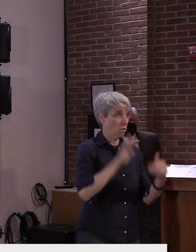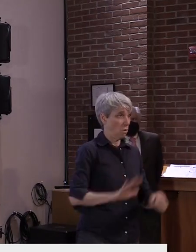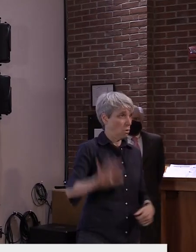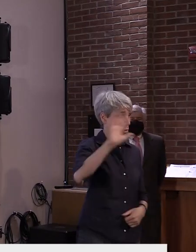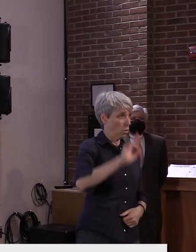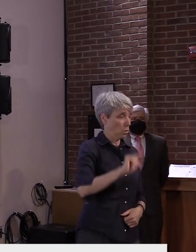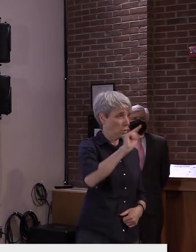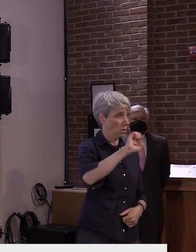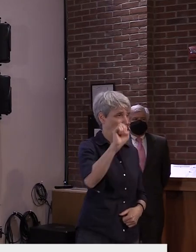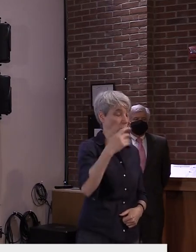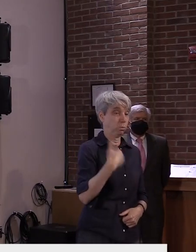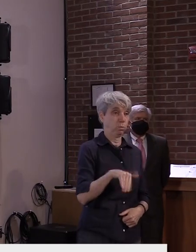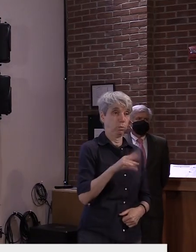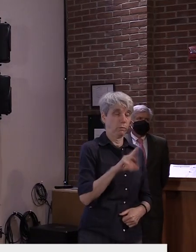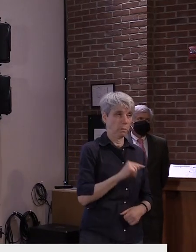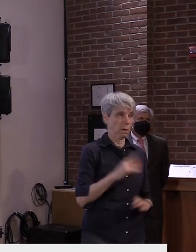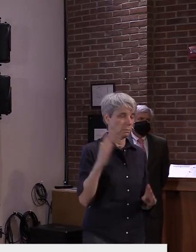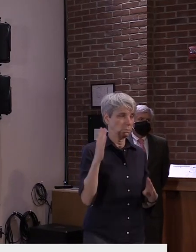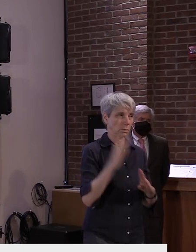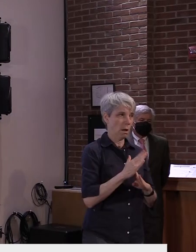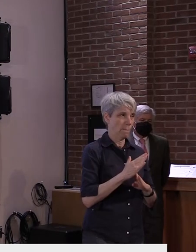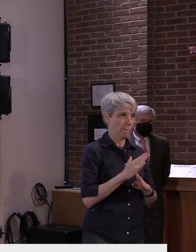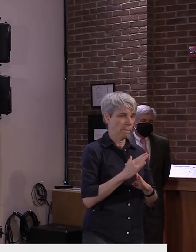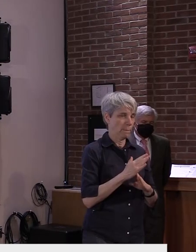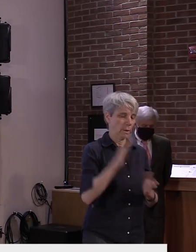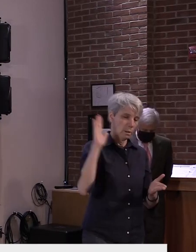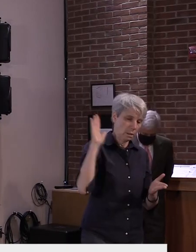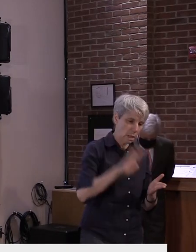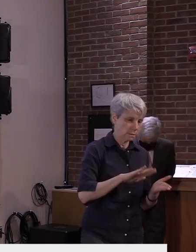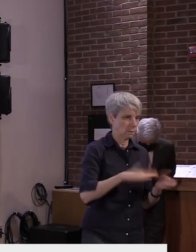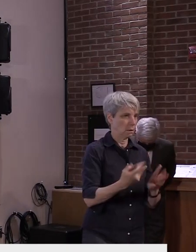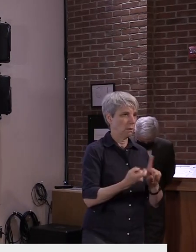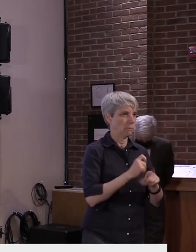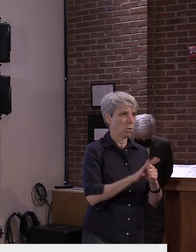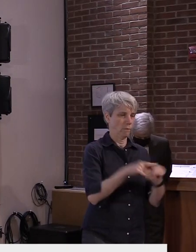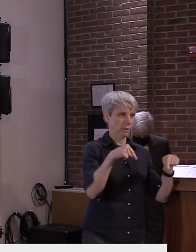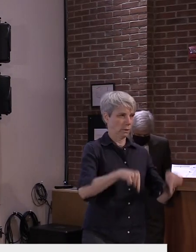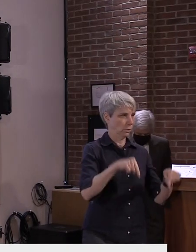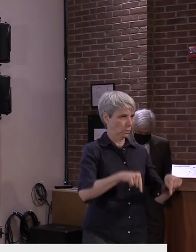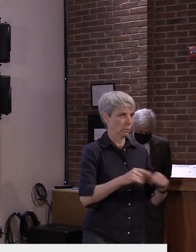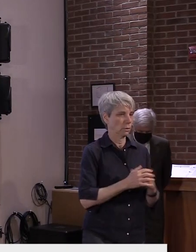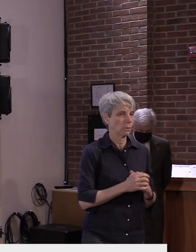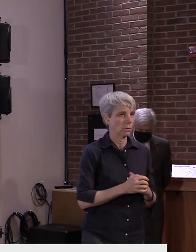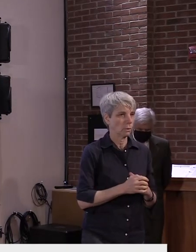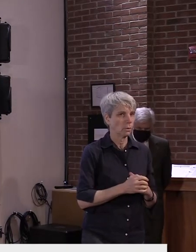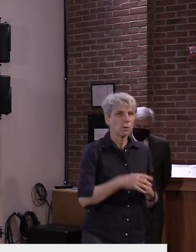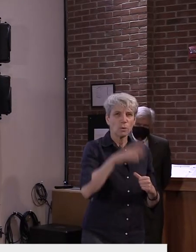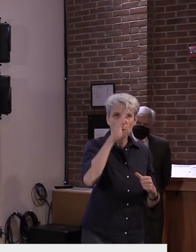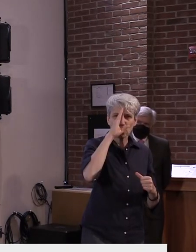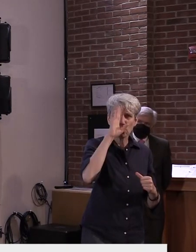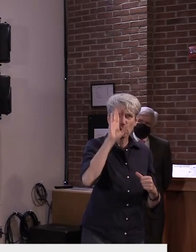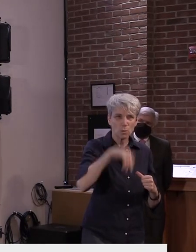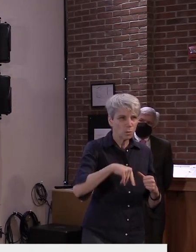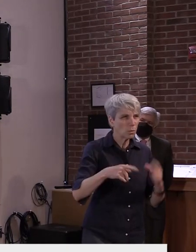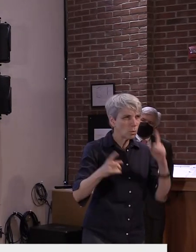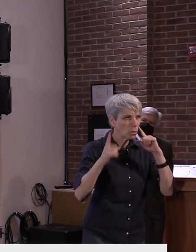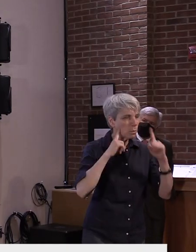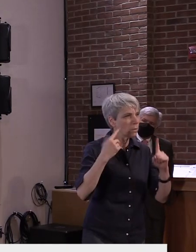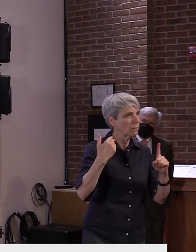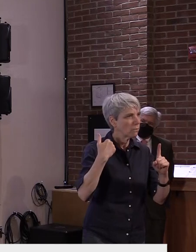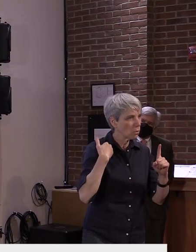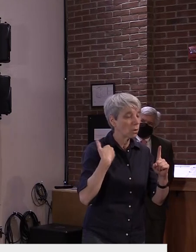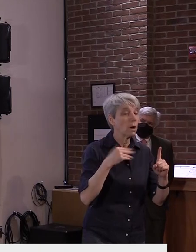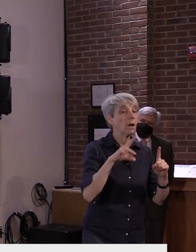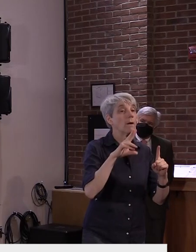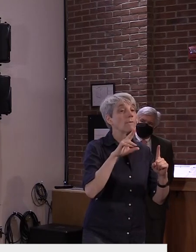As you're aware from previous discussions I've had on the topic, a slight majority of the